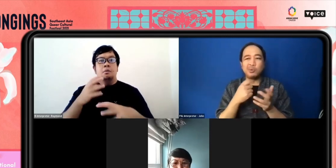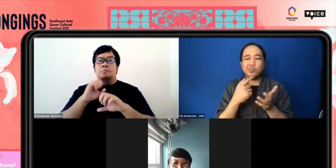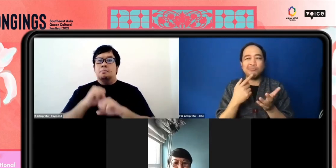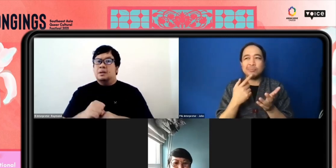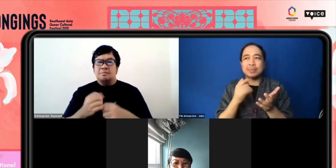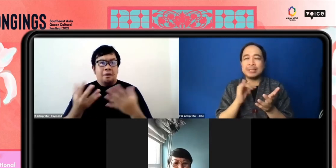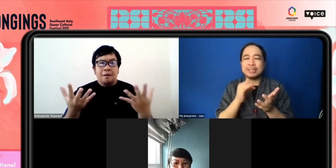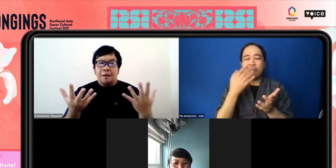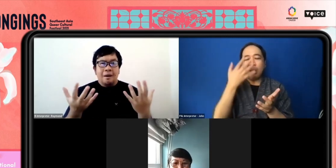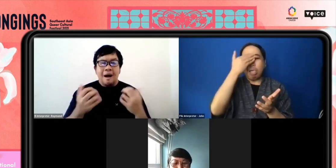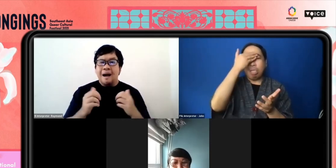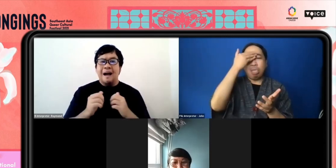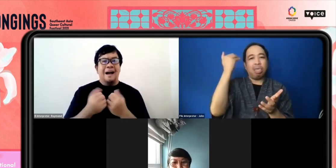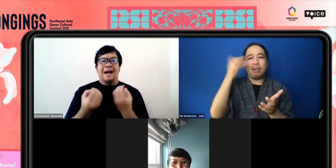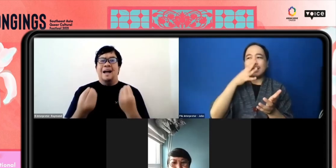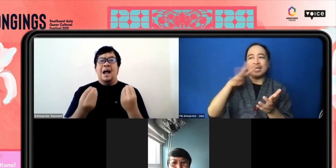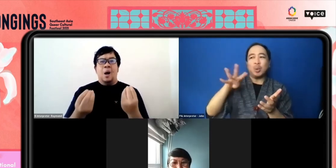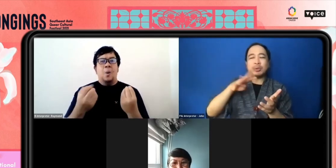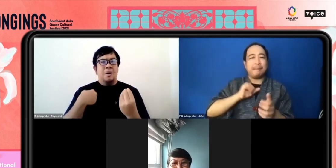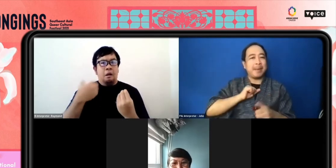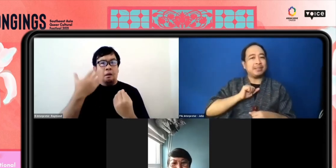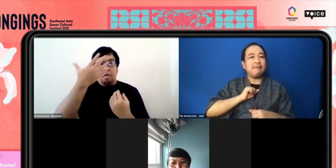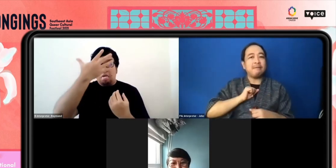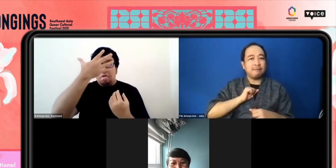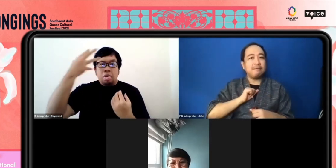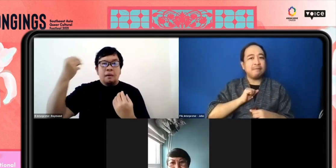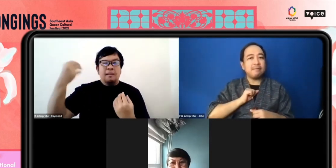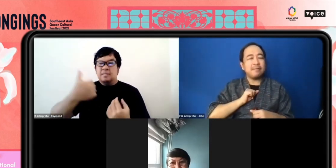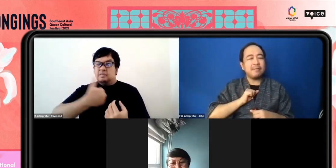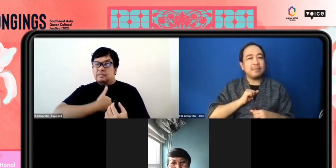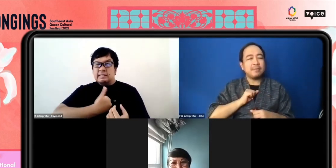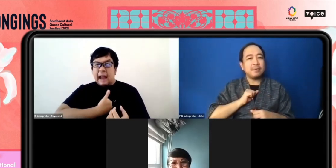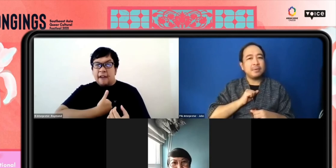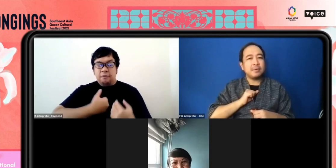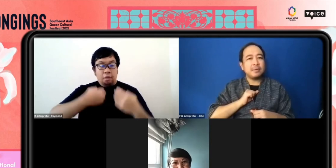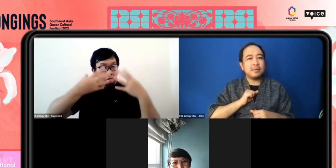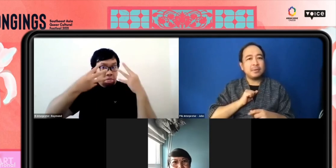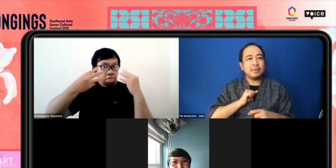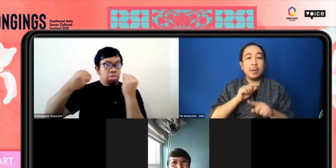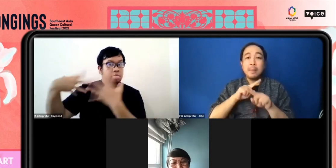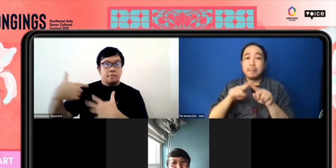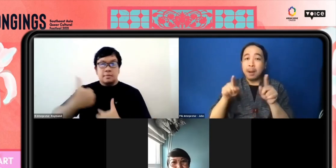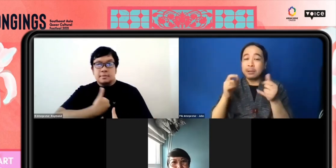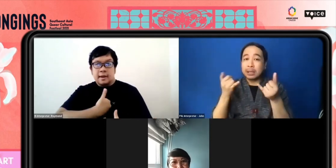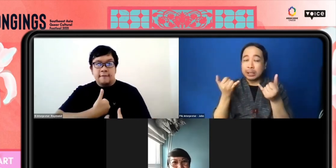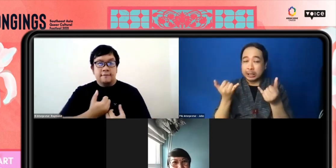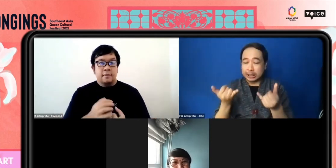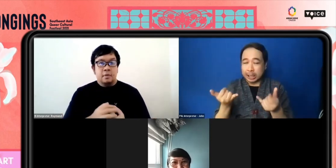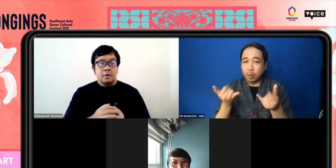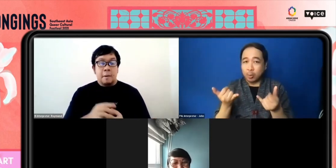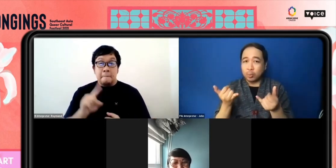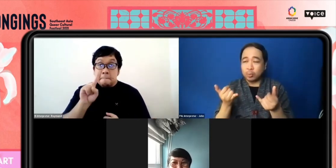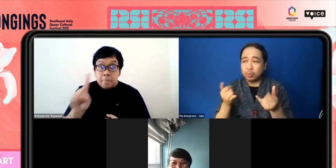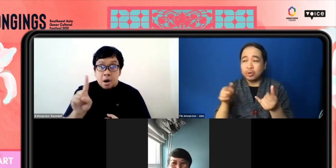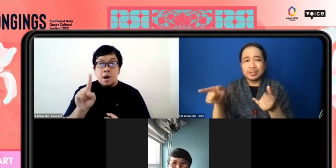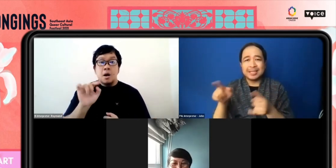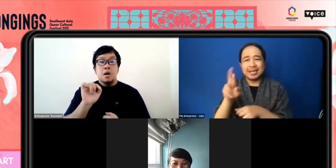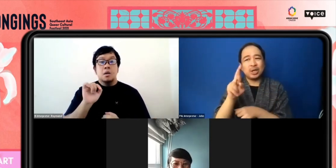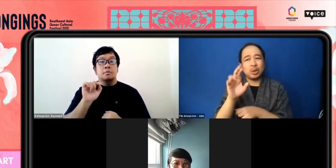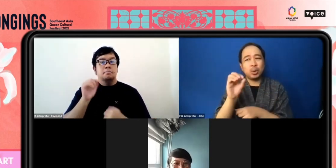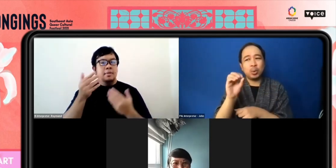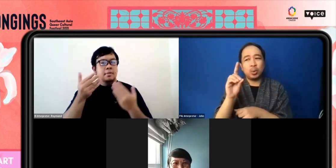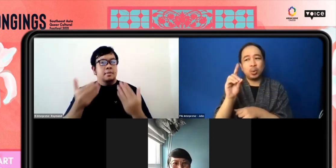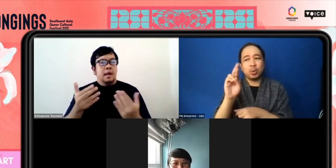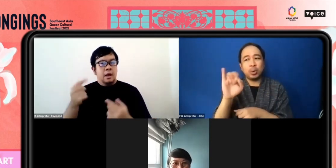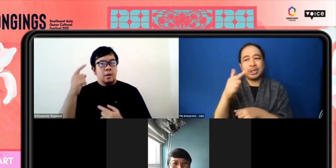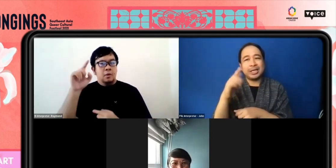And although I'm claiming what Rodrigo is labeling me as a senior